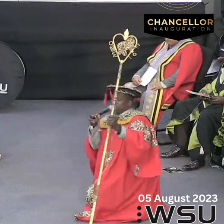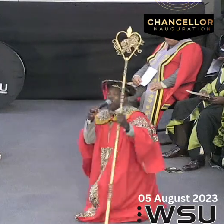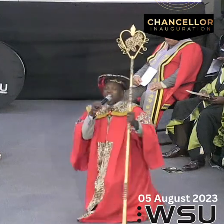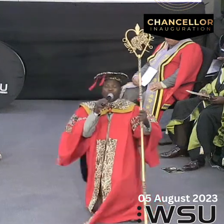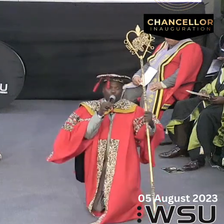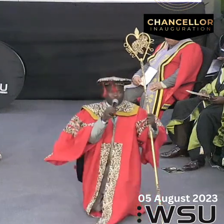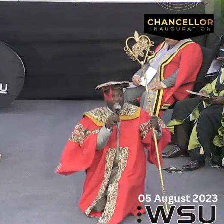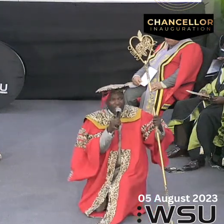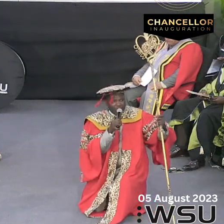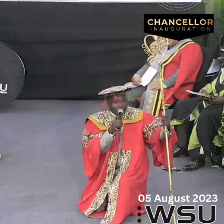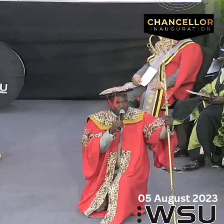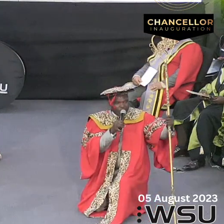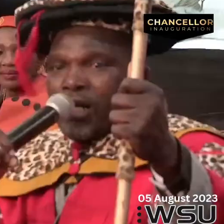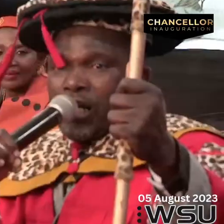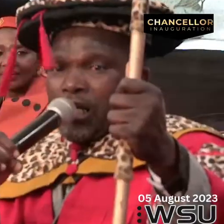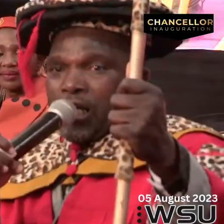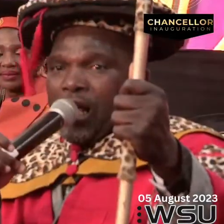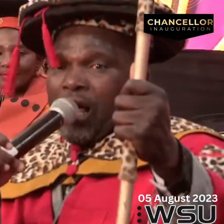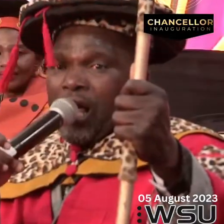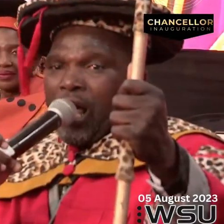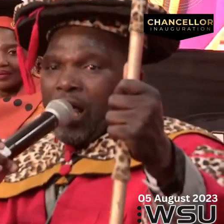We are here today